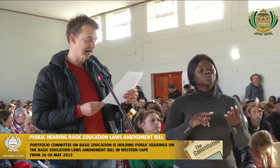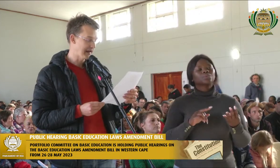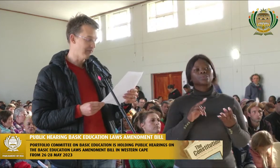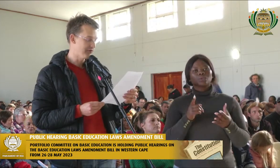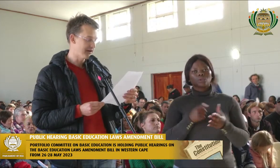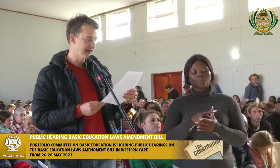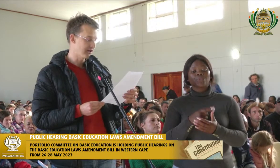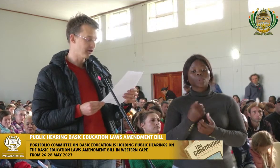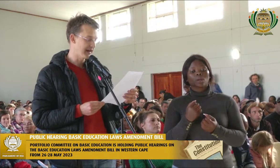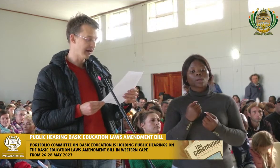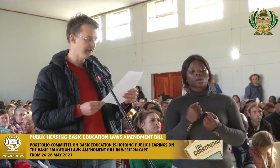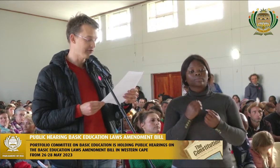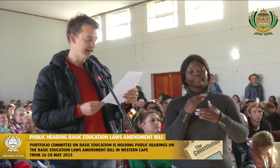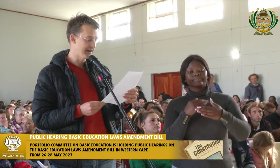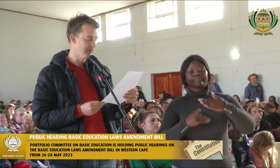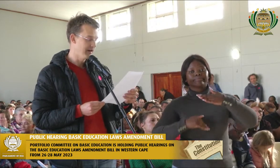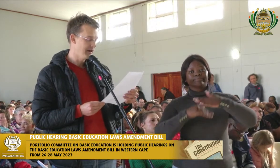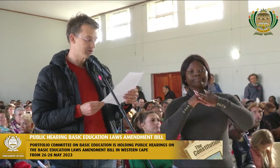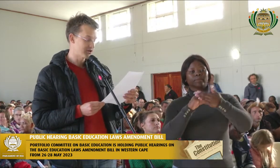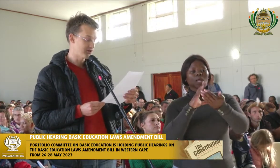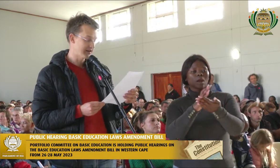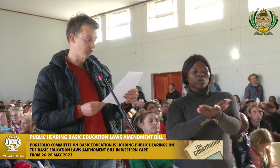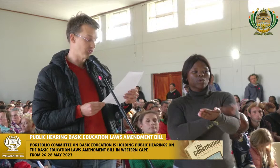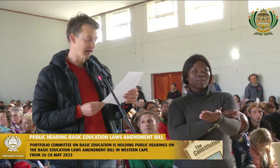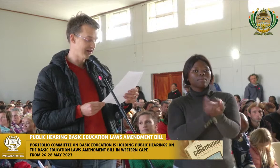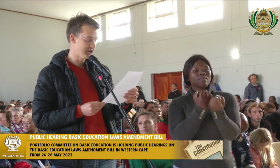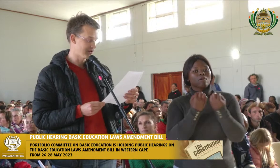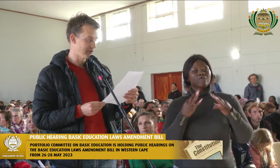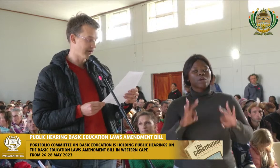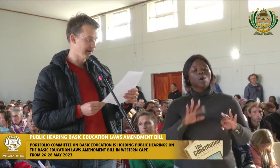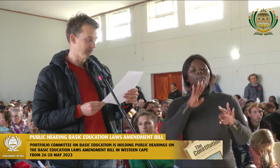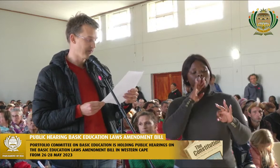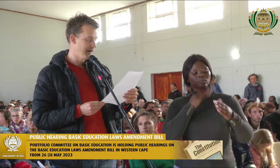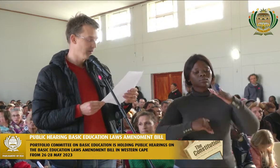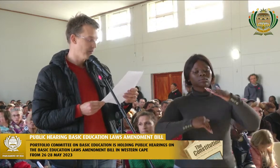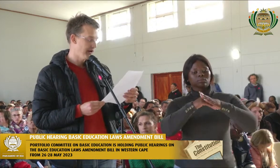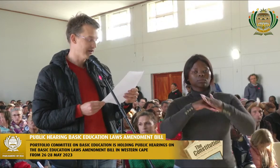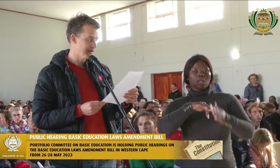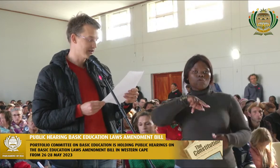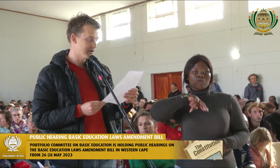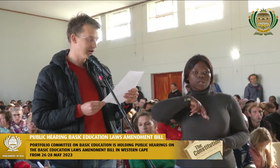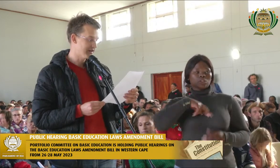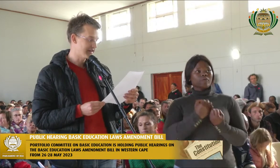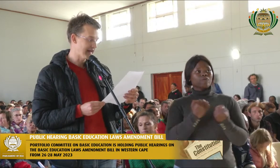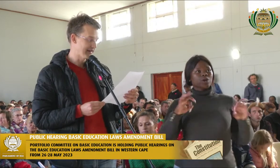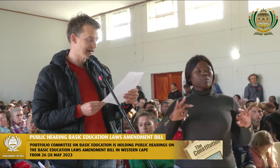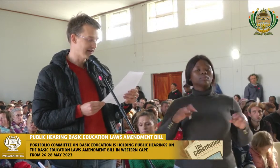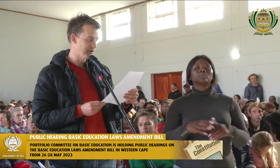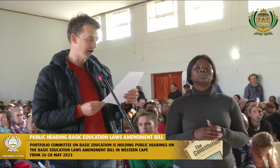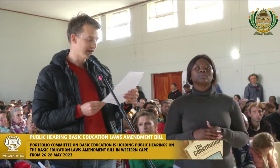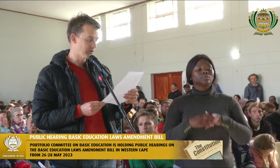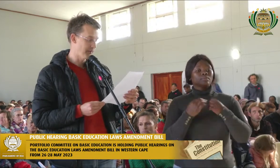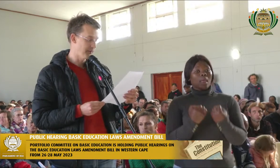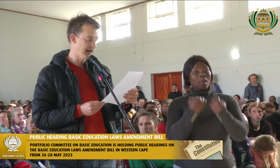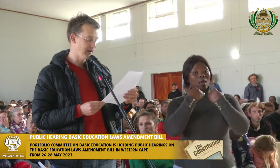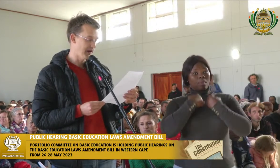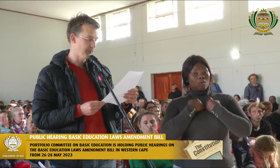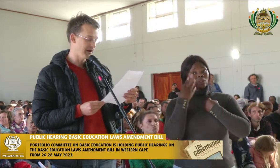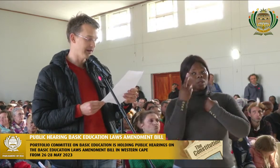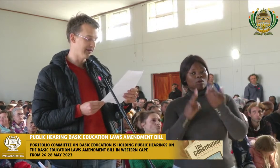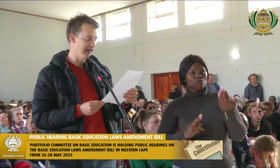the curricular freedom restricts religious freedom. Parents, not the state, have the right